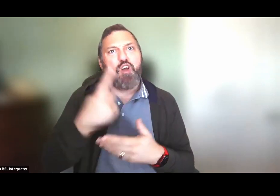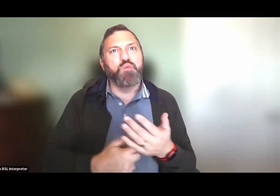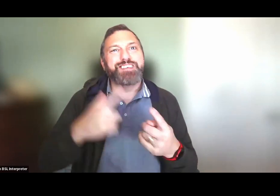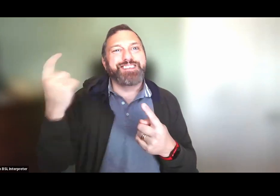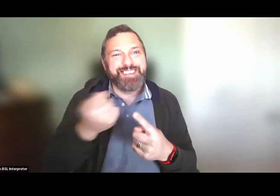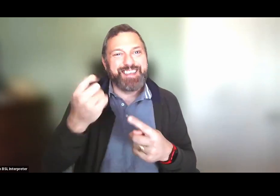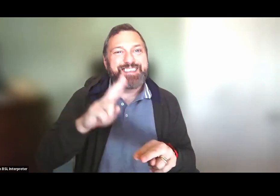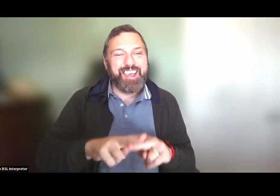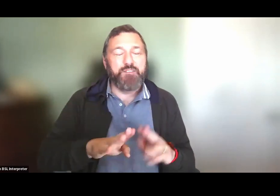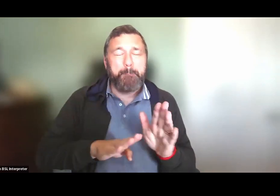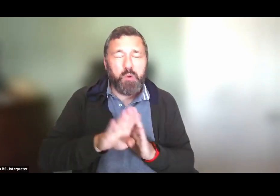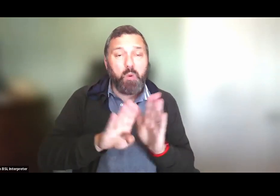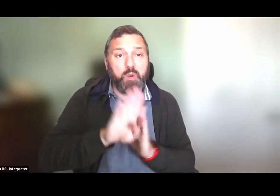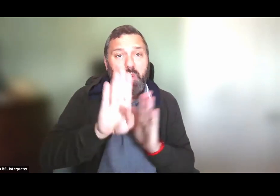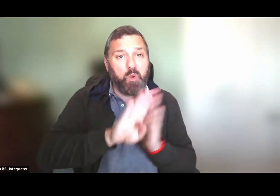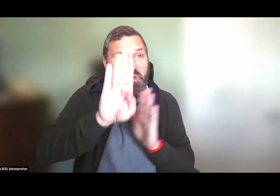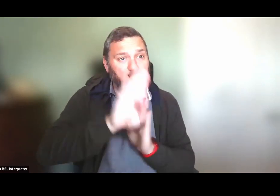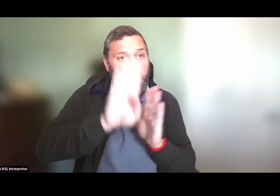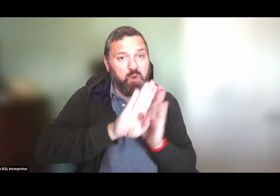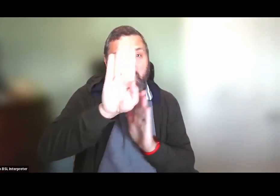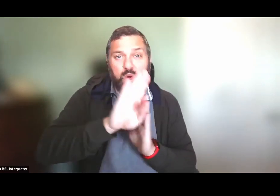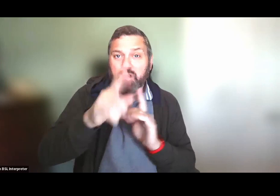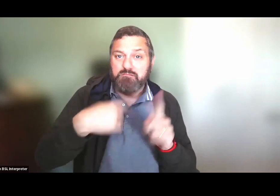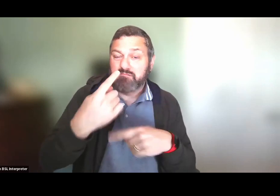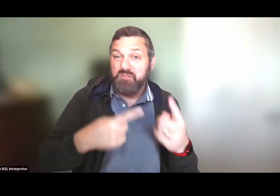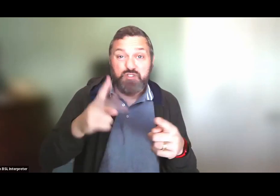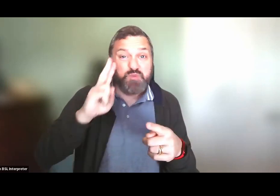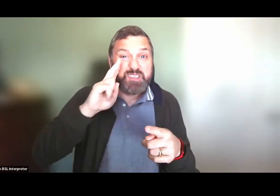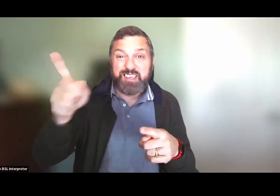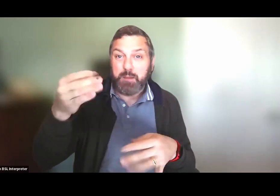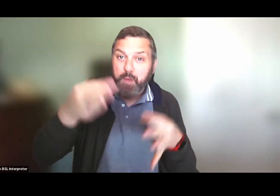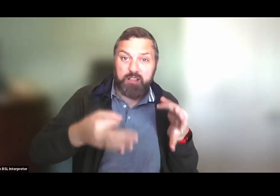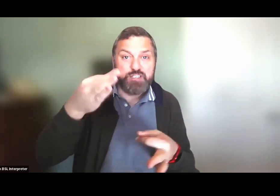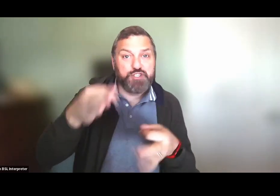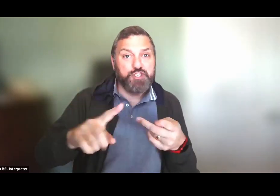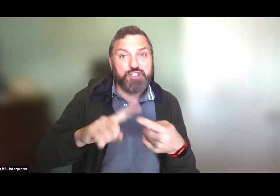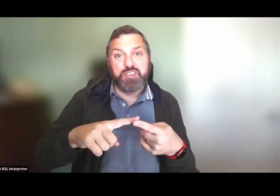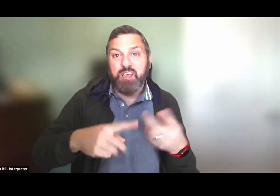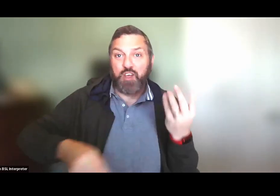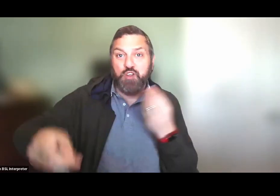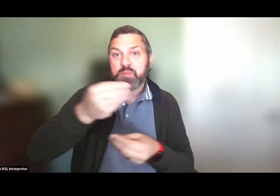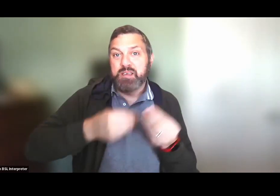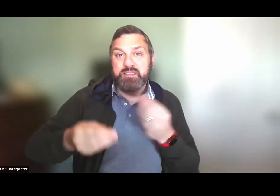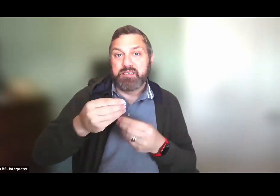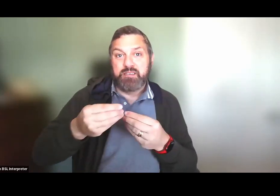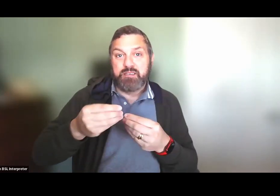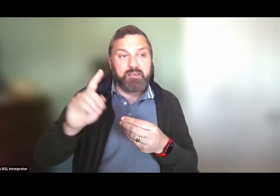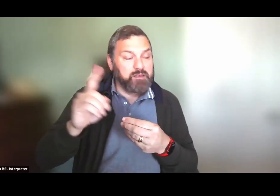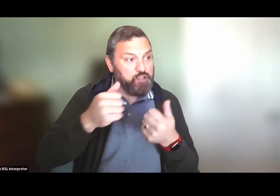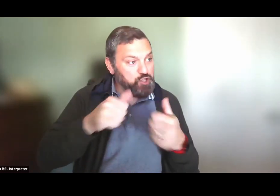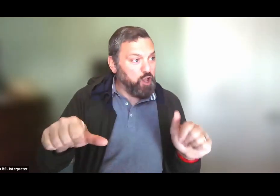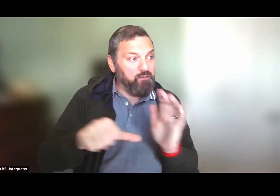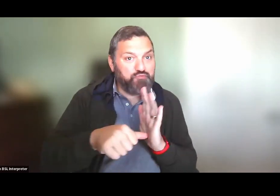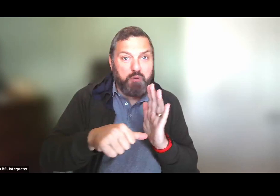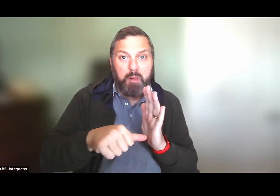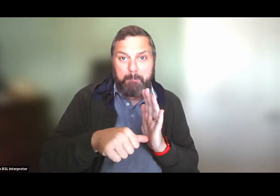yet more growth, and you hear this in the speeches of politicians and the advice of economists, that the solution to our problems, even